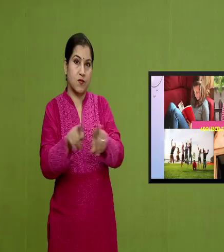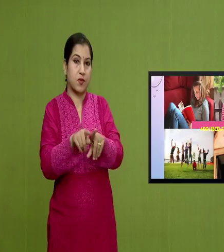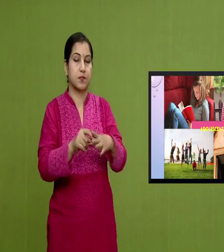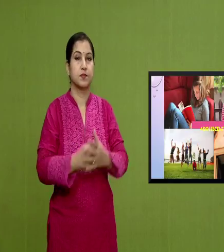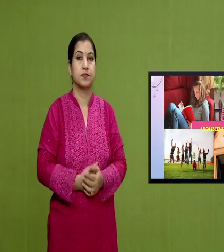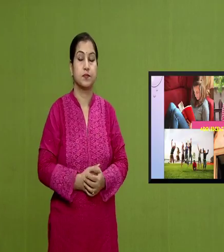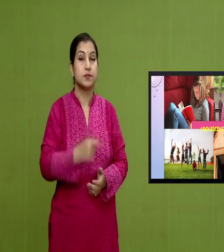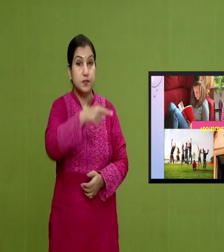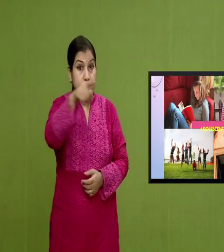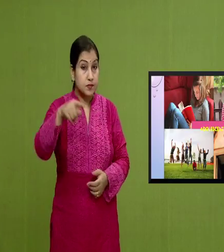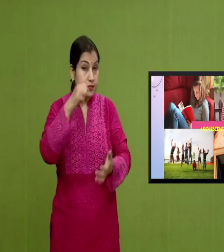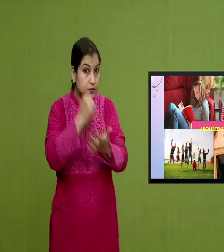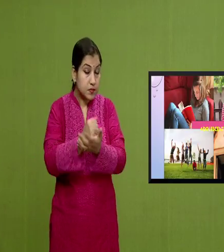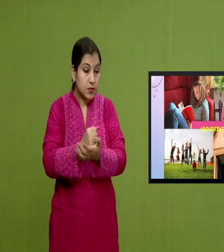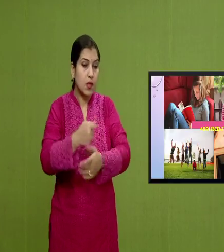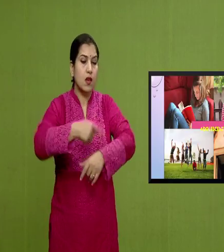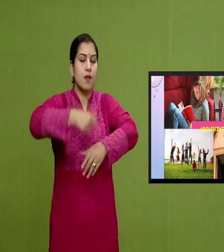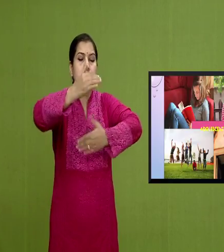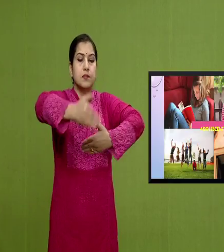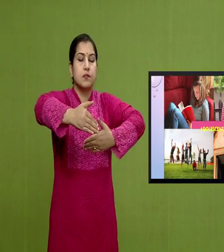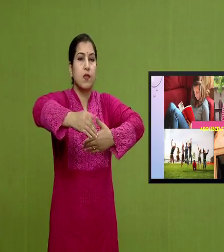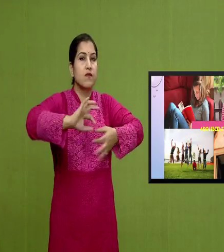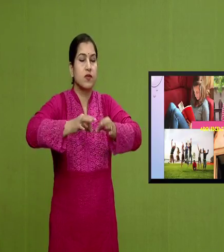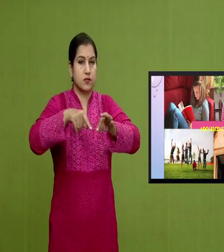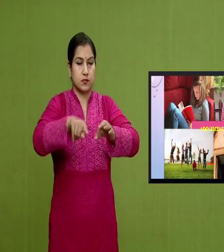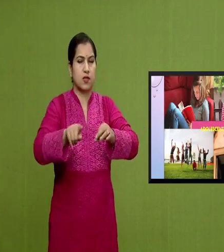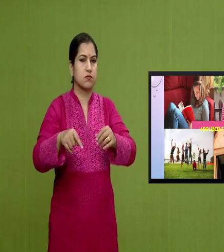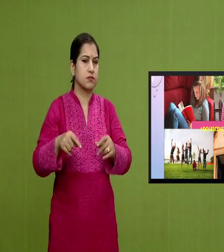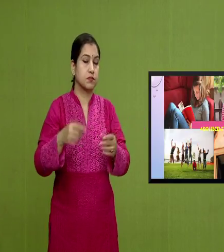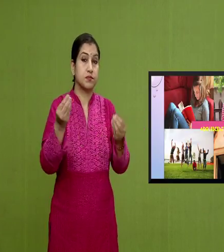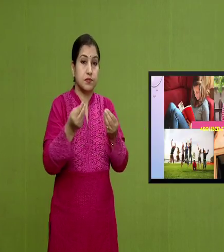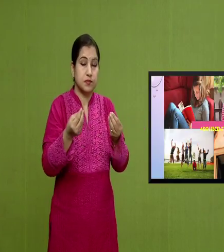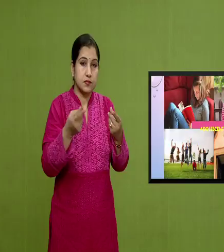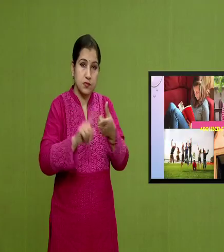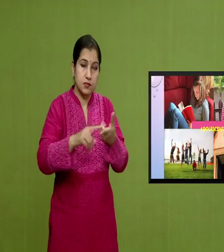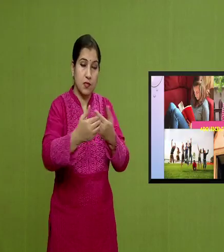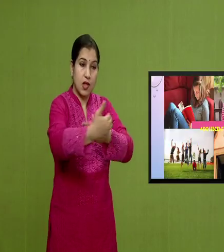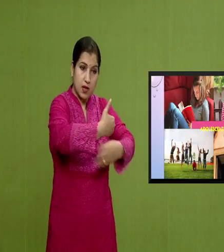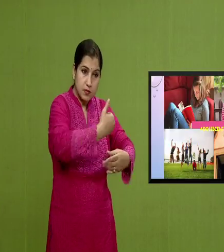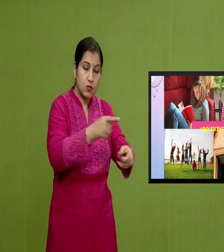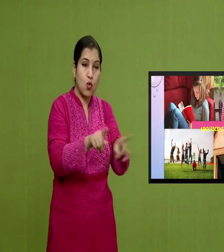They need to limit it to avoid any harm or accidents.